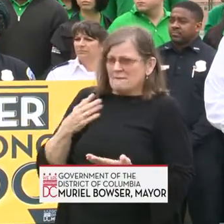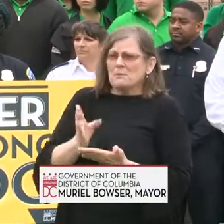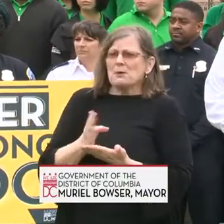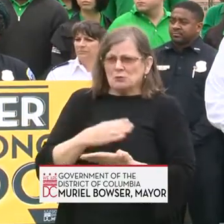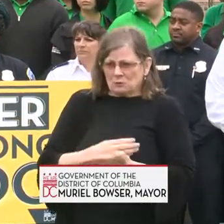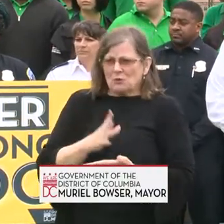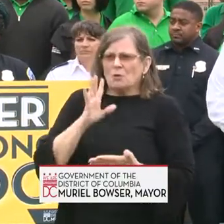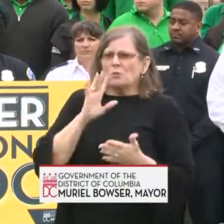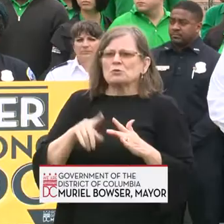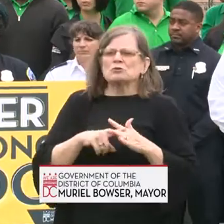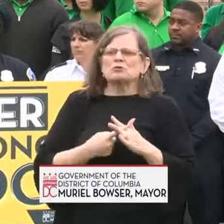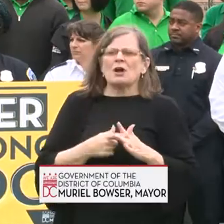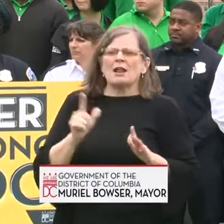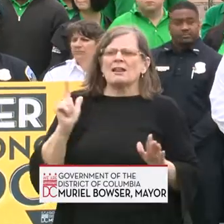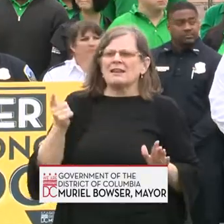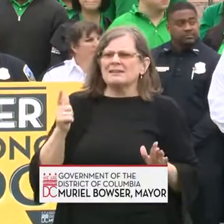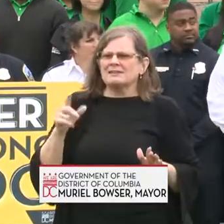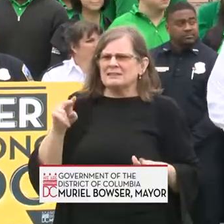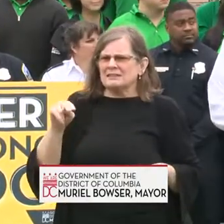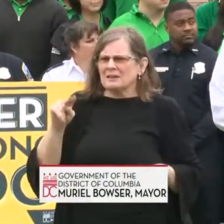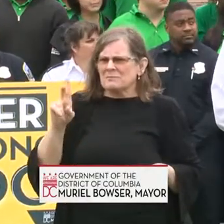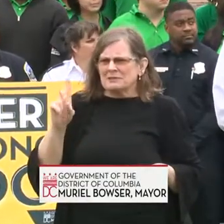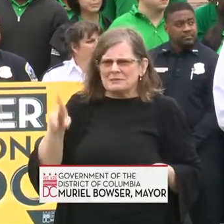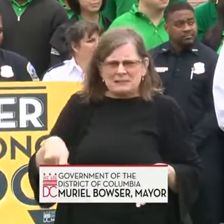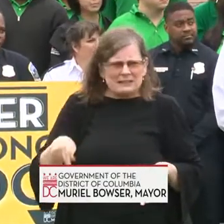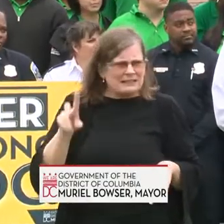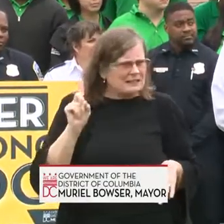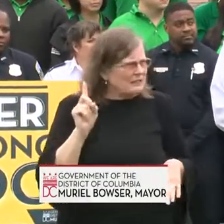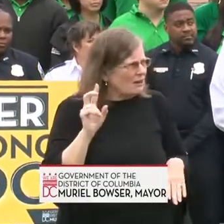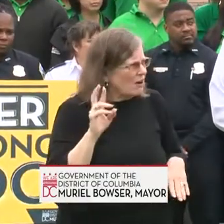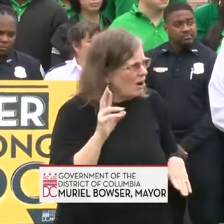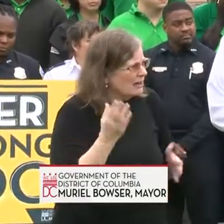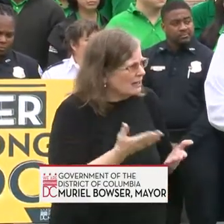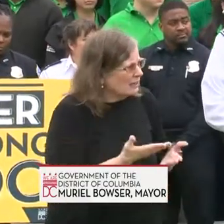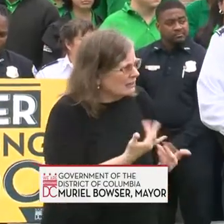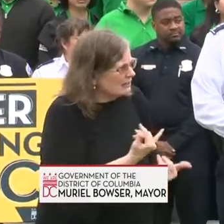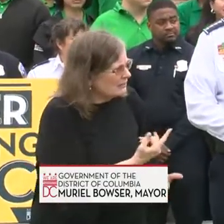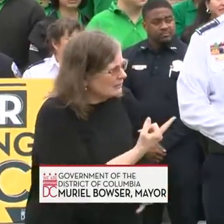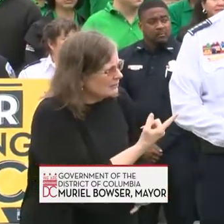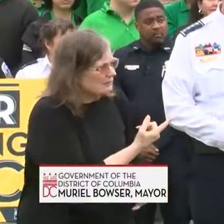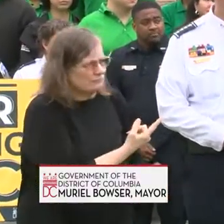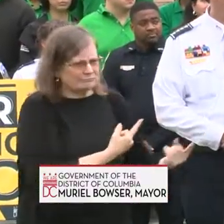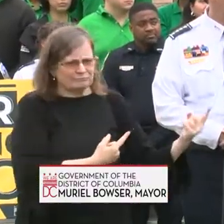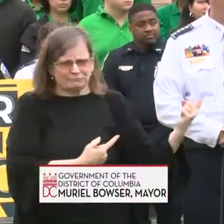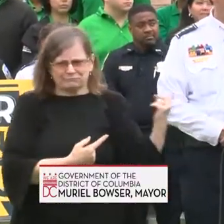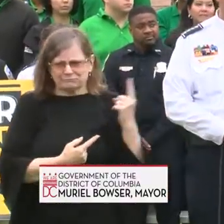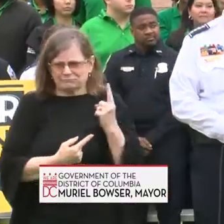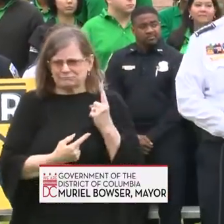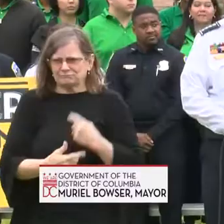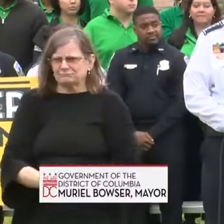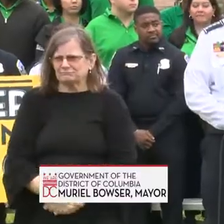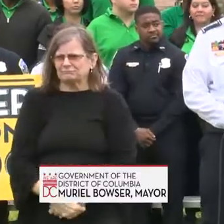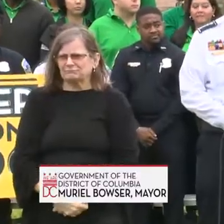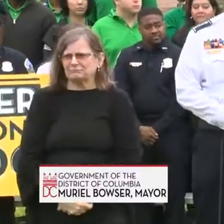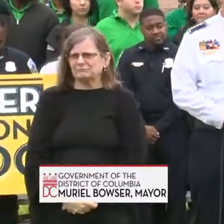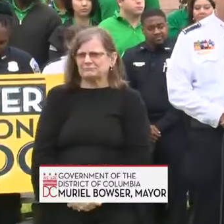later in the year. Is DPR here? Can you talk to me about this rec center?